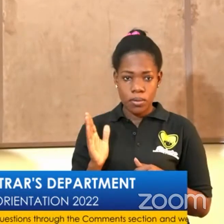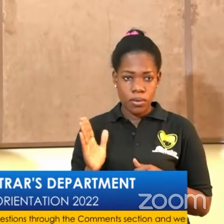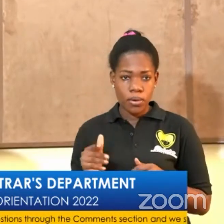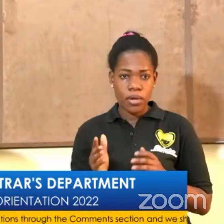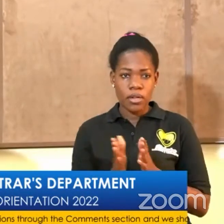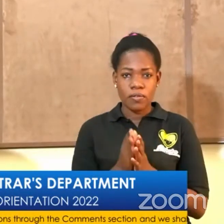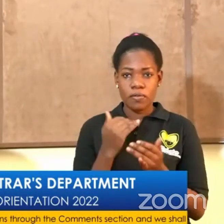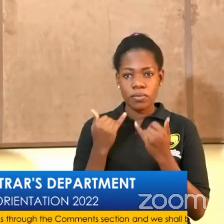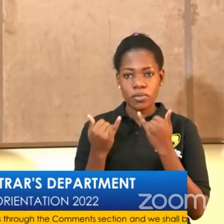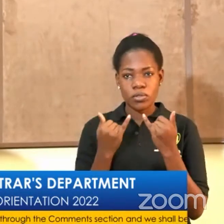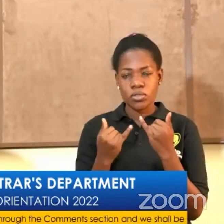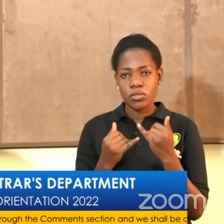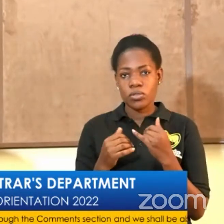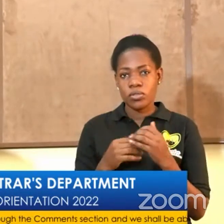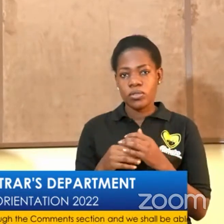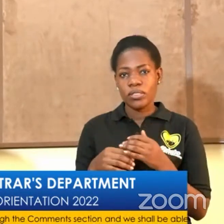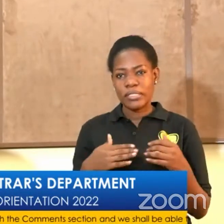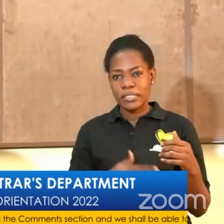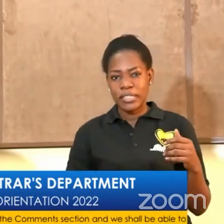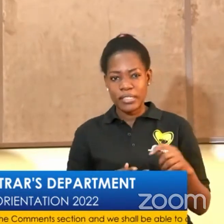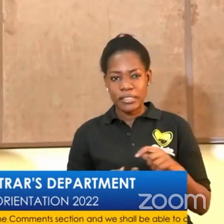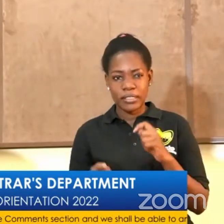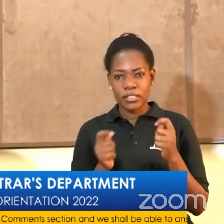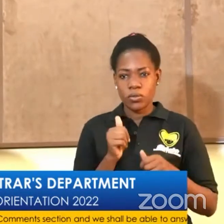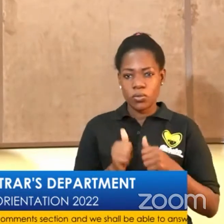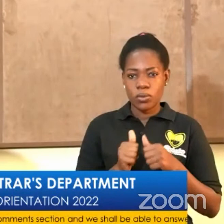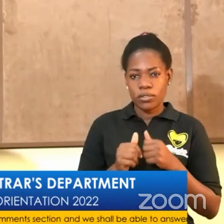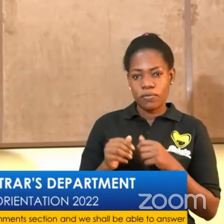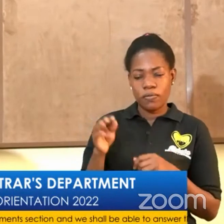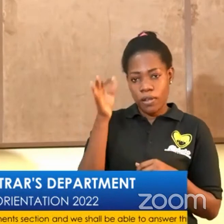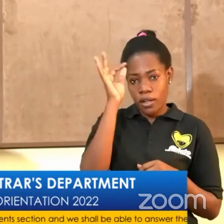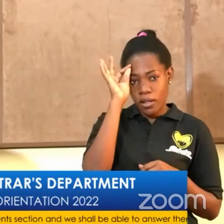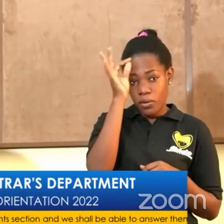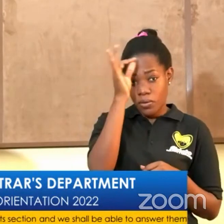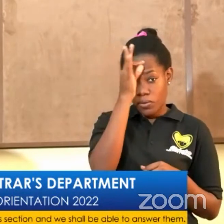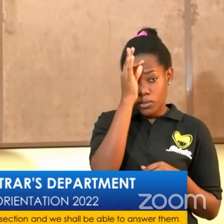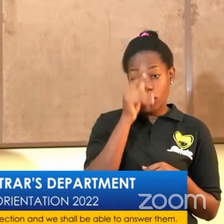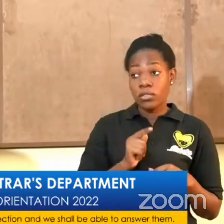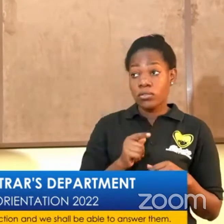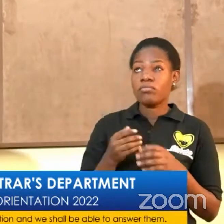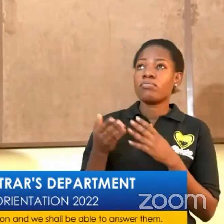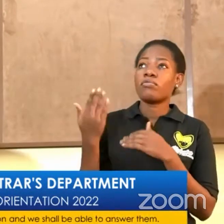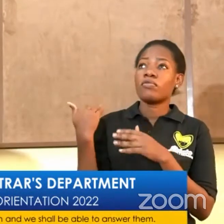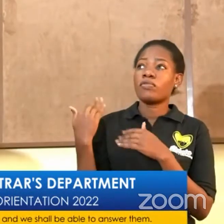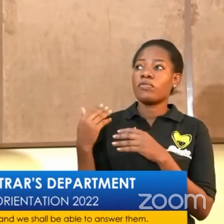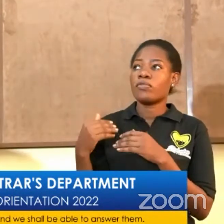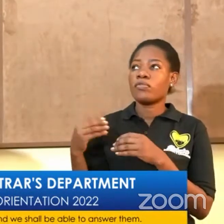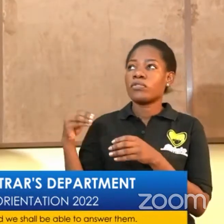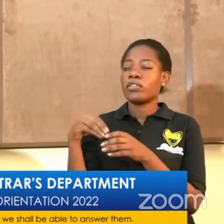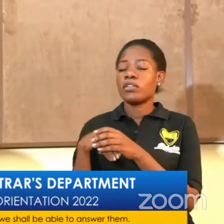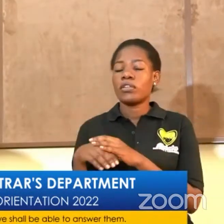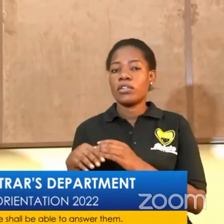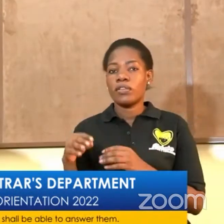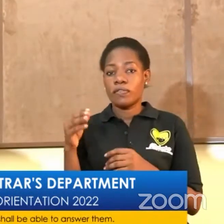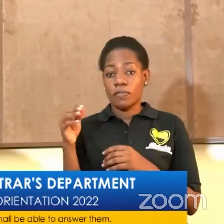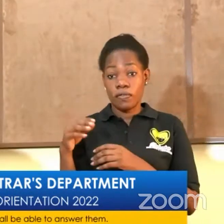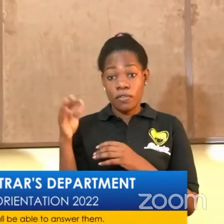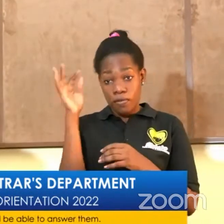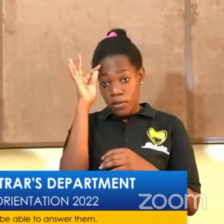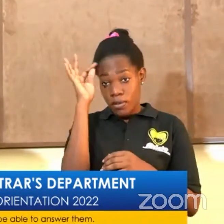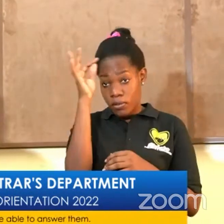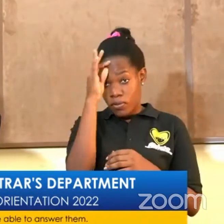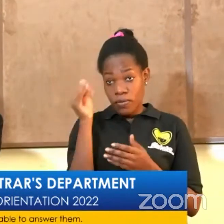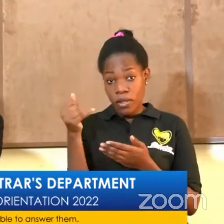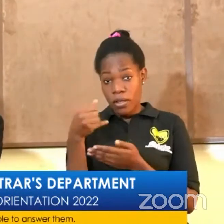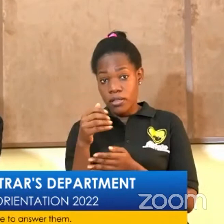to? Library and information science was formerly in the Faculty of Arts and Social Sciences,